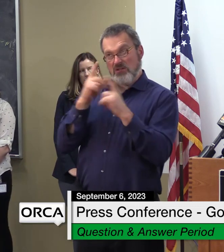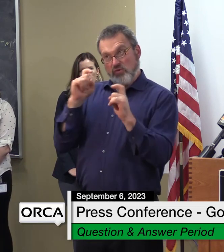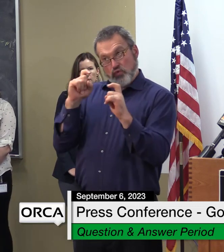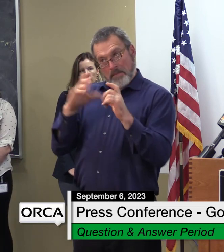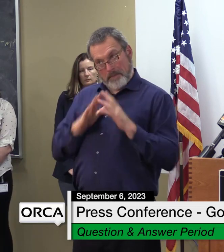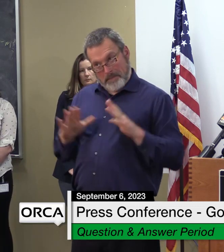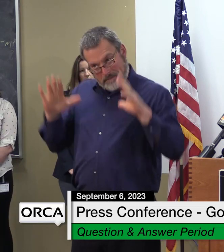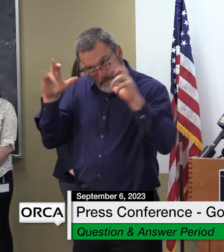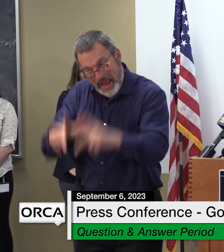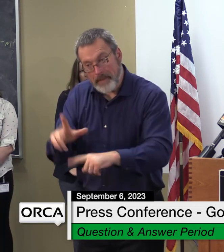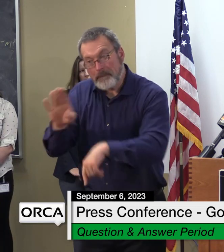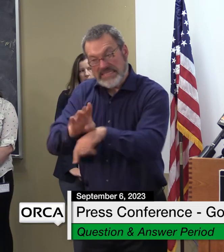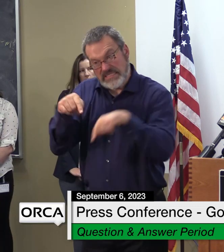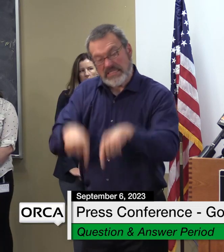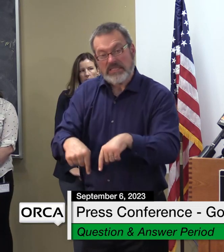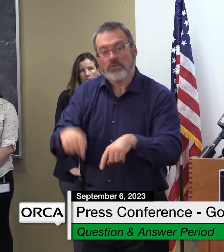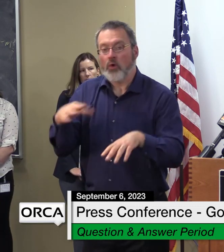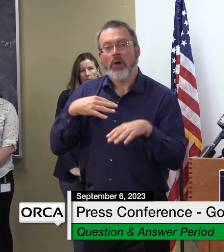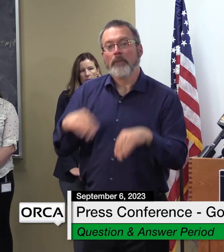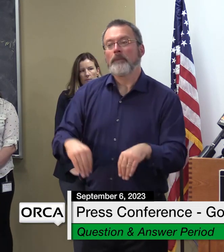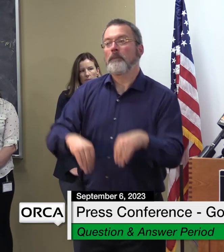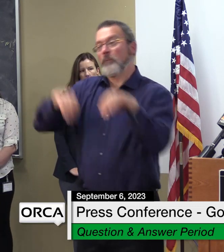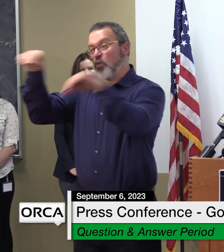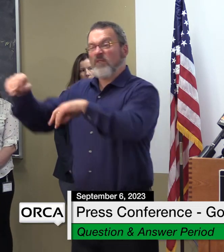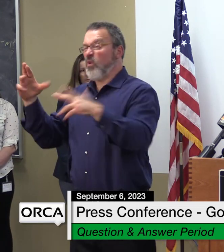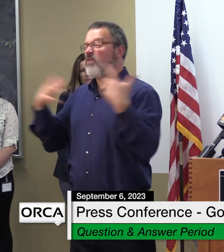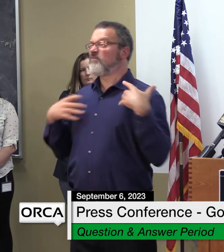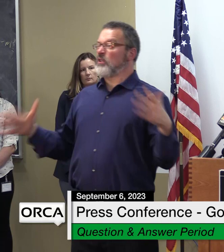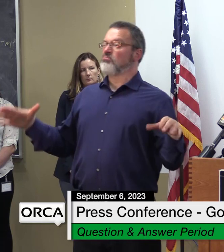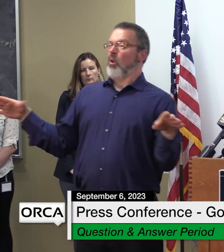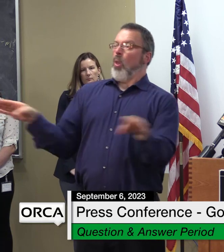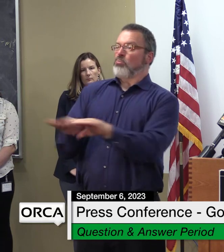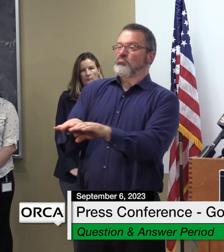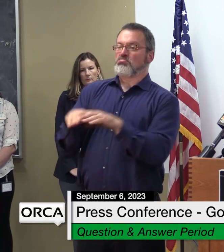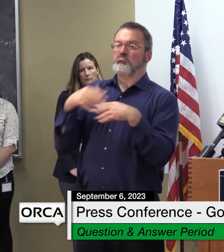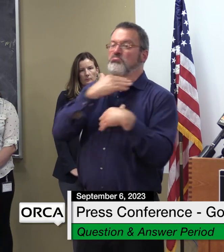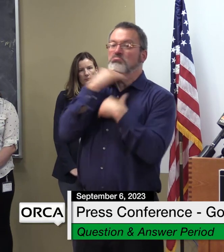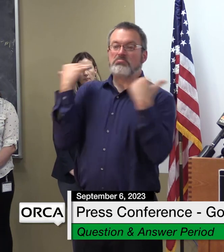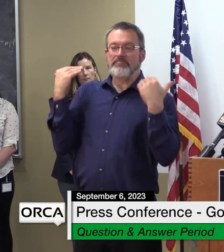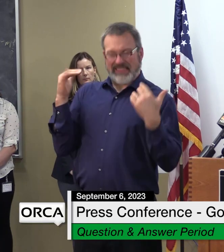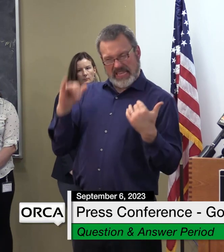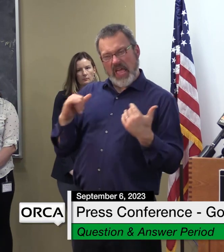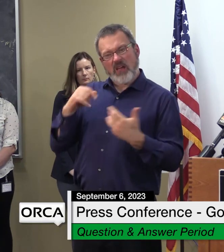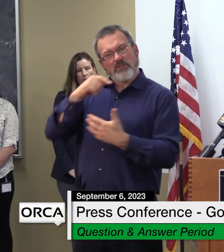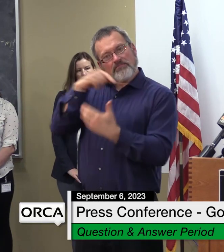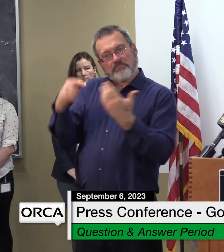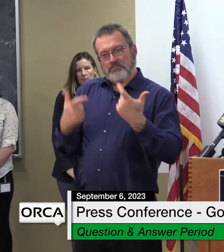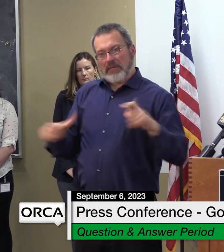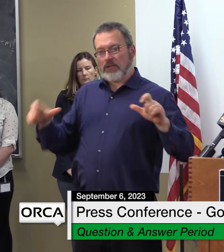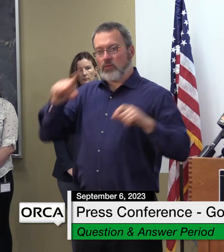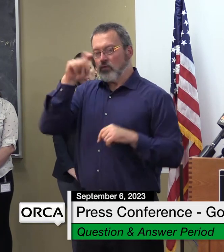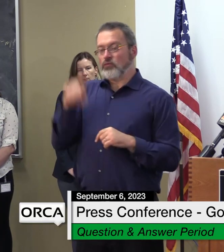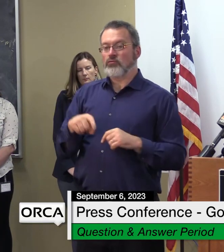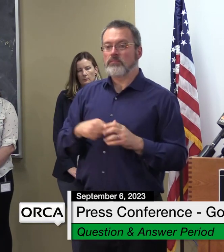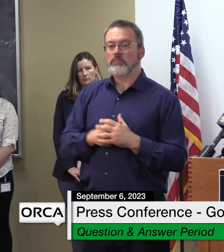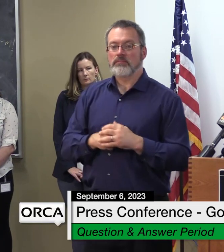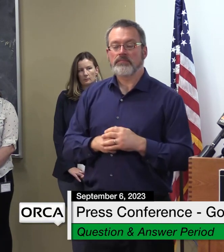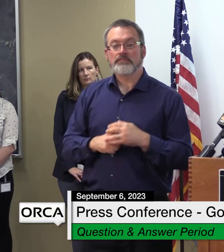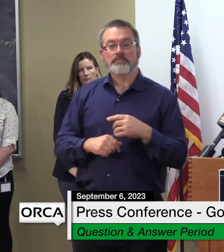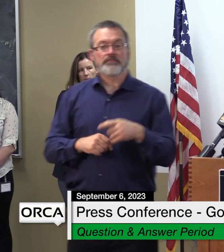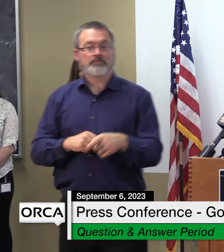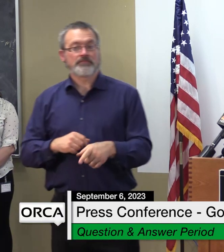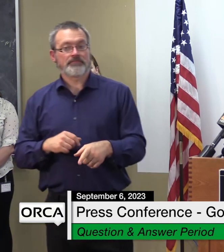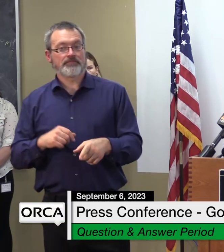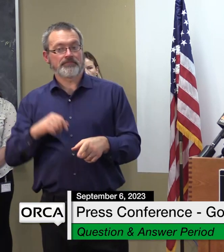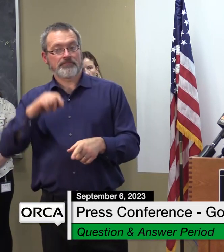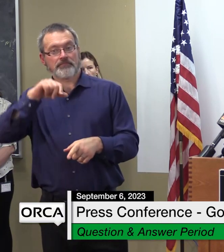point and not go through this again. And one last question, just do you have confidence in the